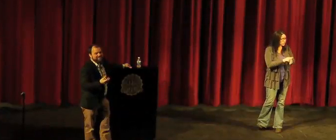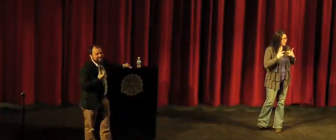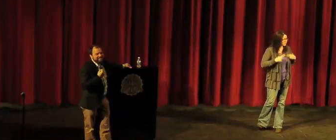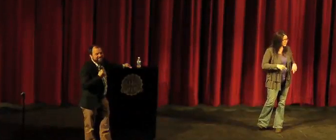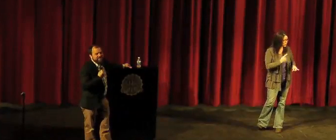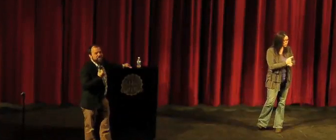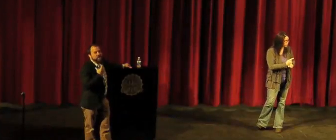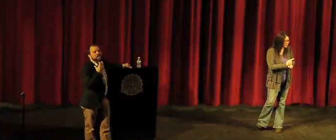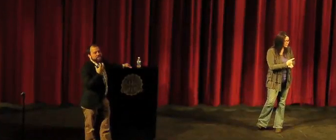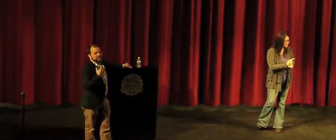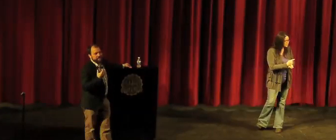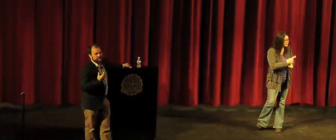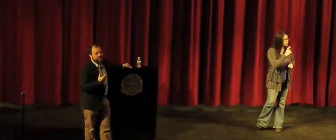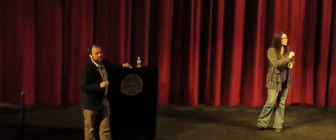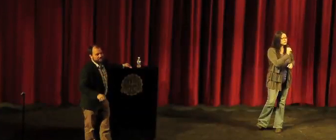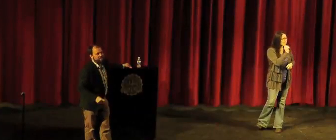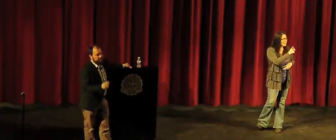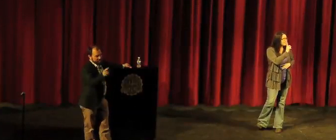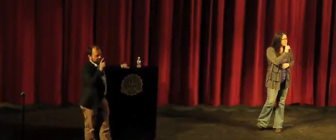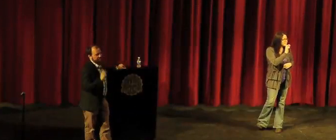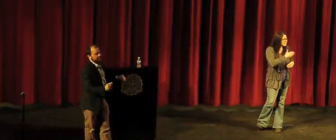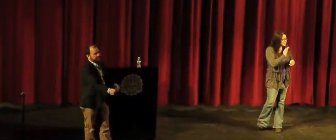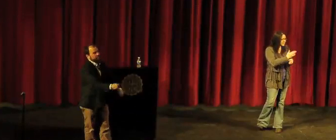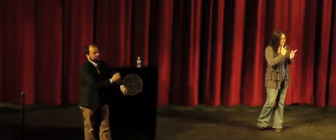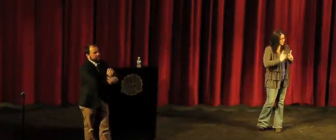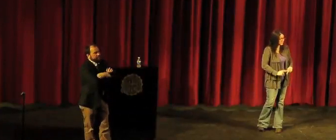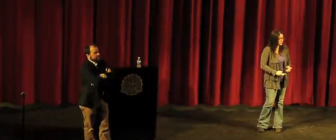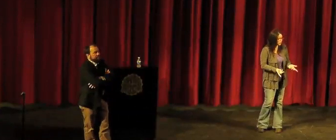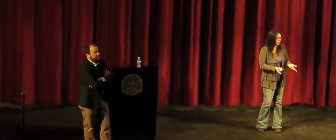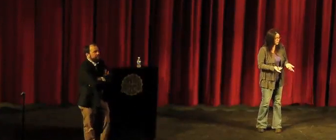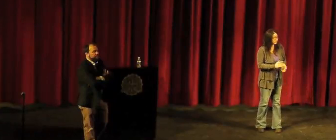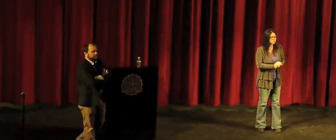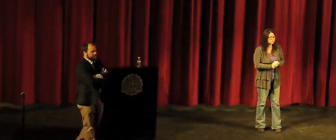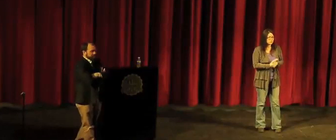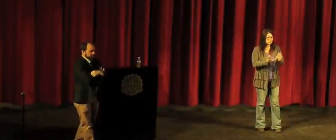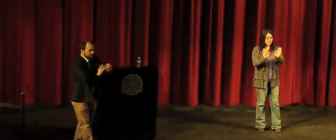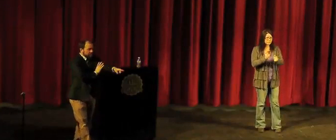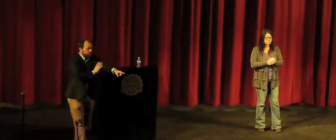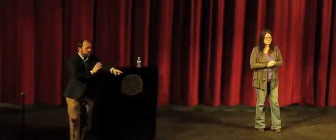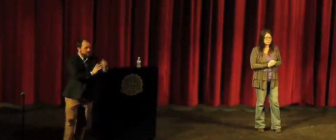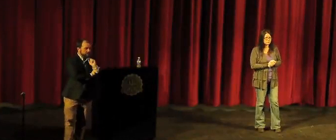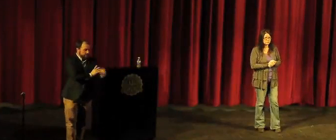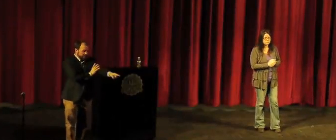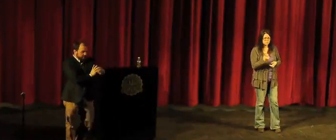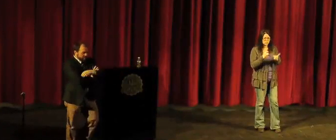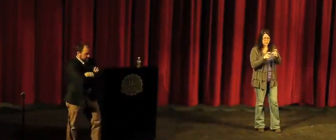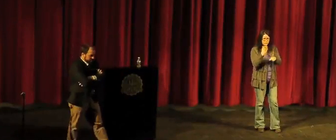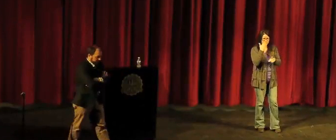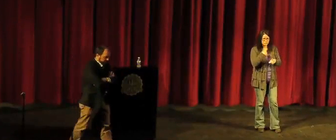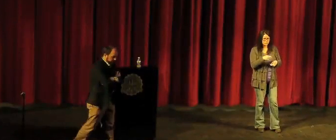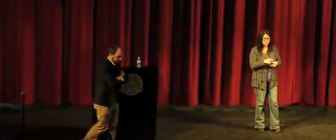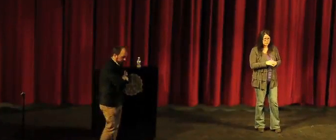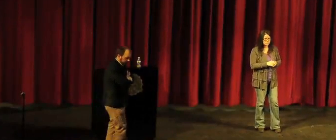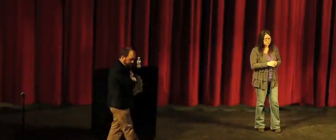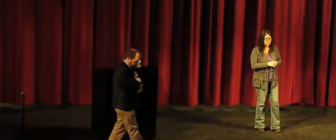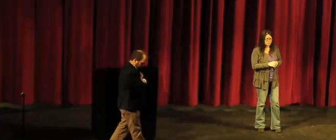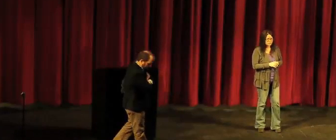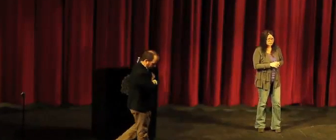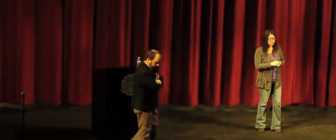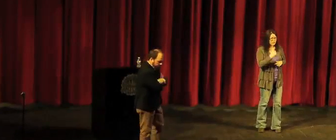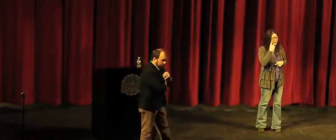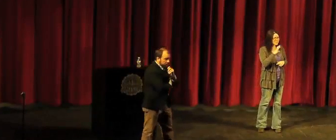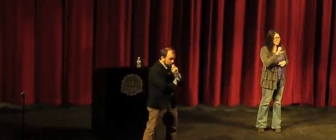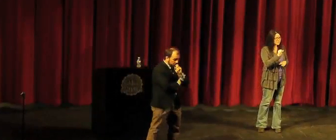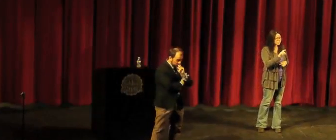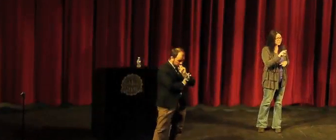right? To not sing in a context is physical. That's great. This question down front. Yeah, go ahead. I think C.S. Lewis